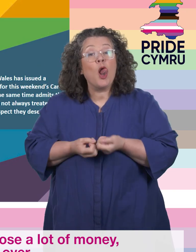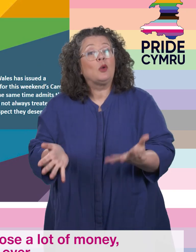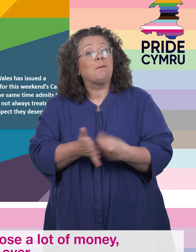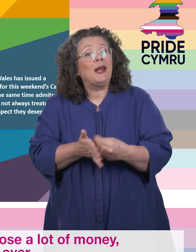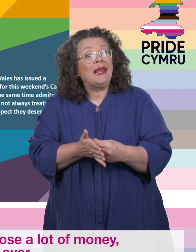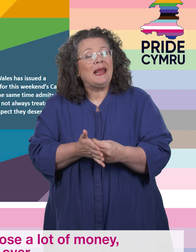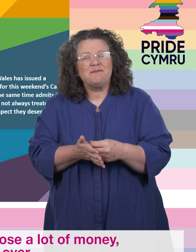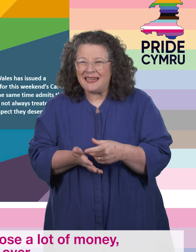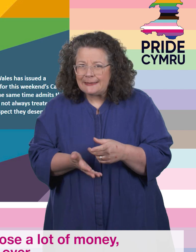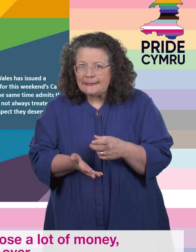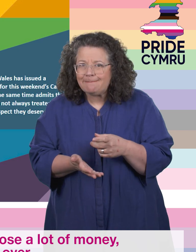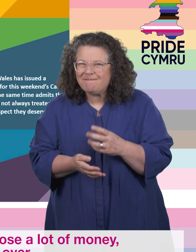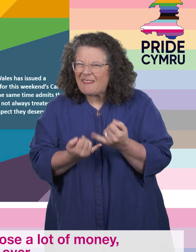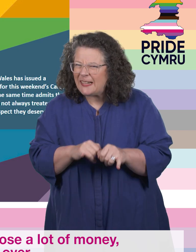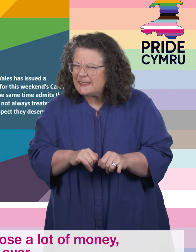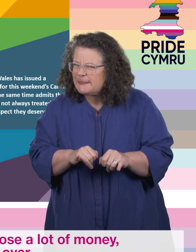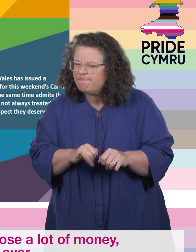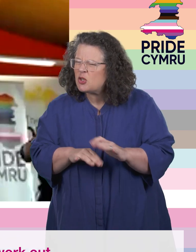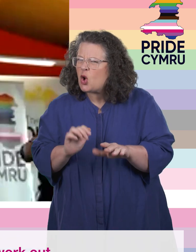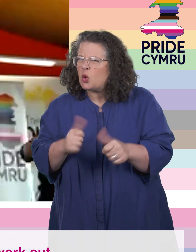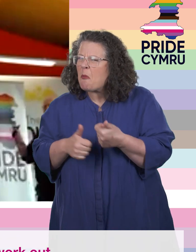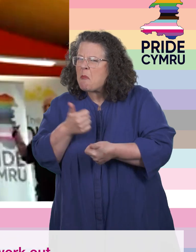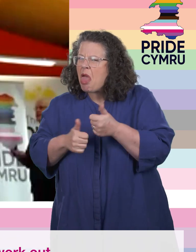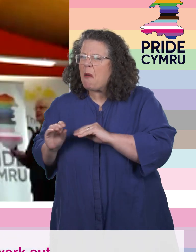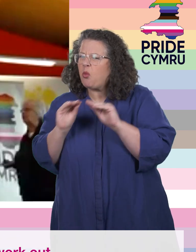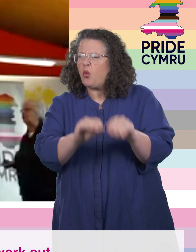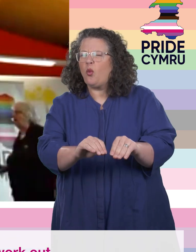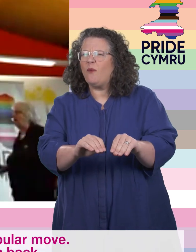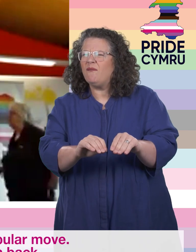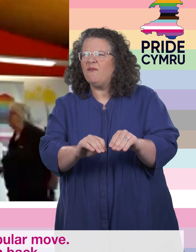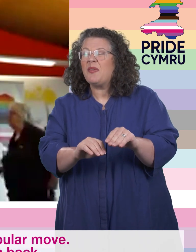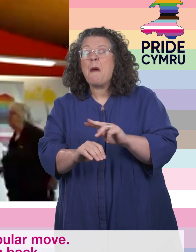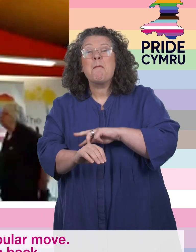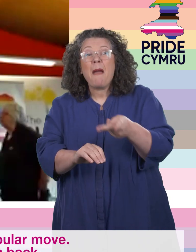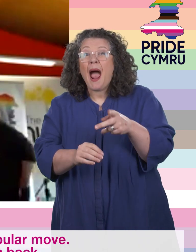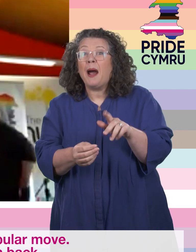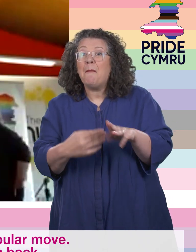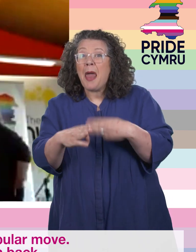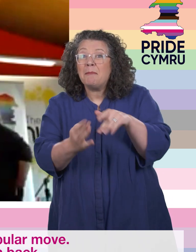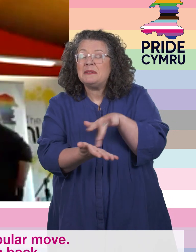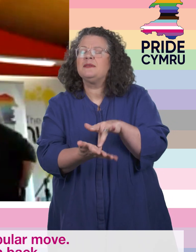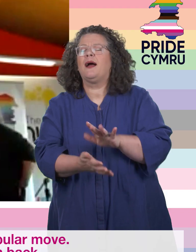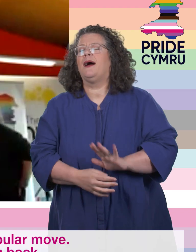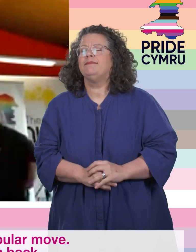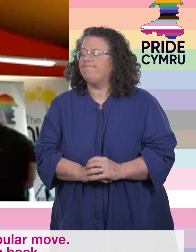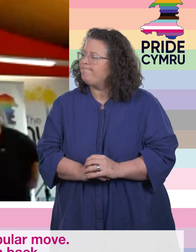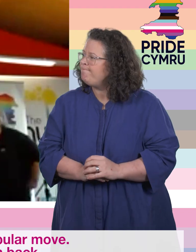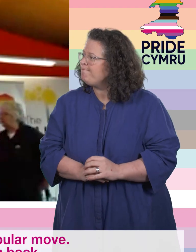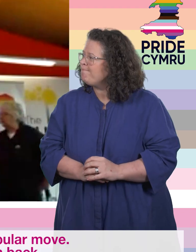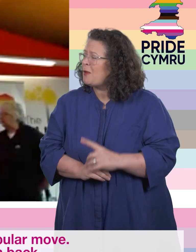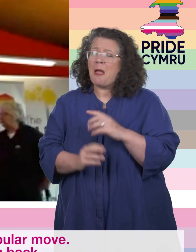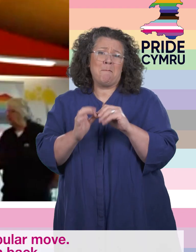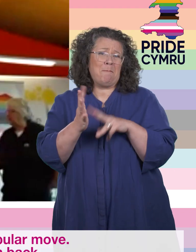money, you could put the roof over. Unfortunately, it didn't work out. It wasn't a particularly popular move, and